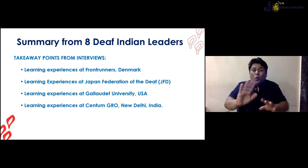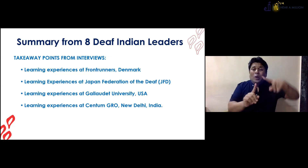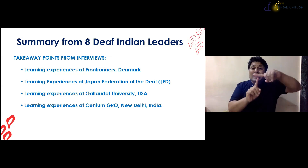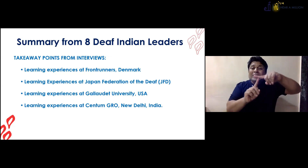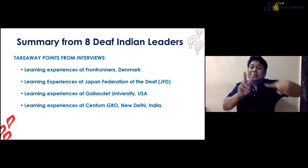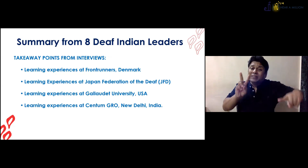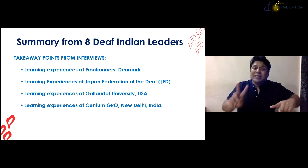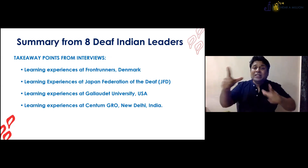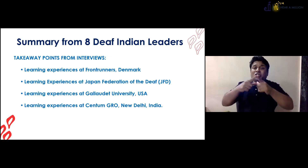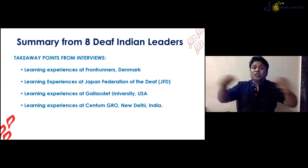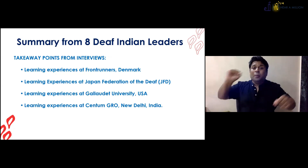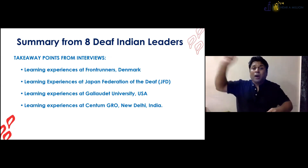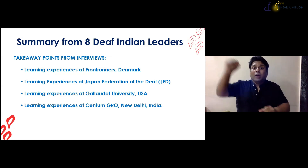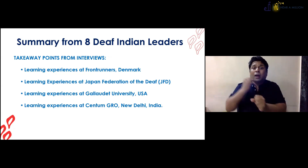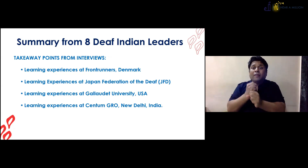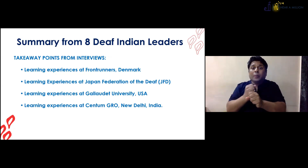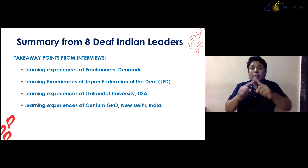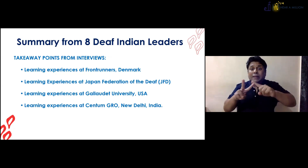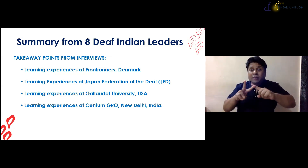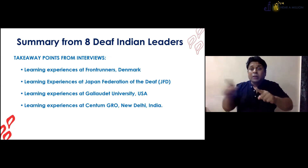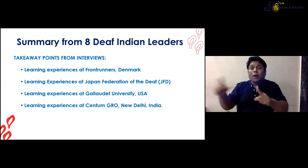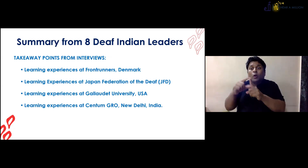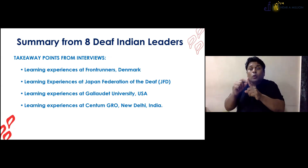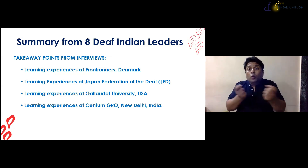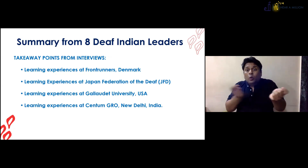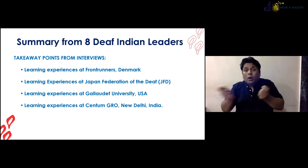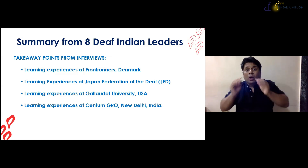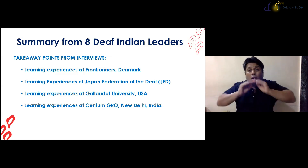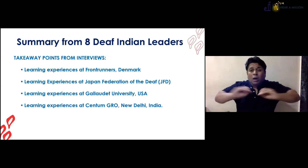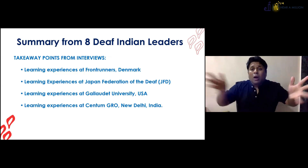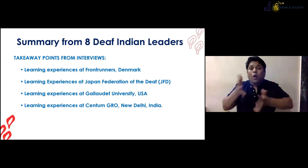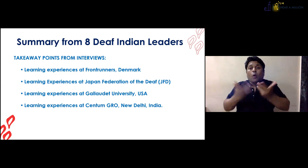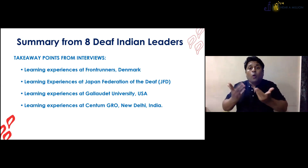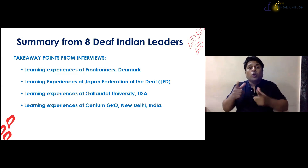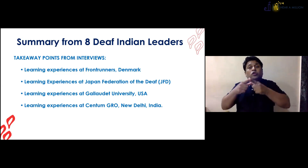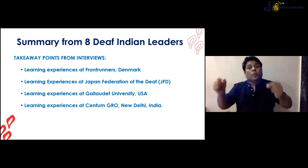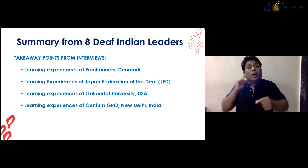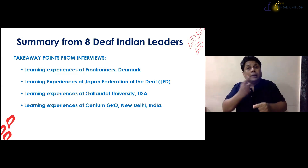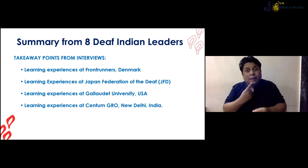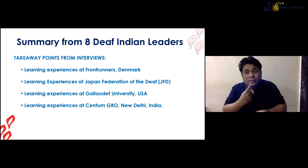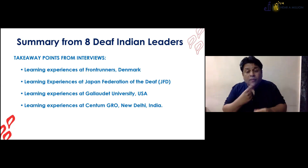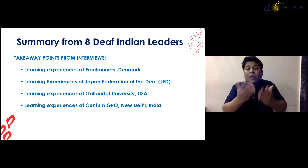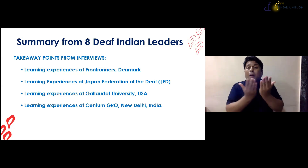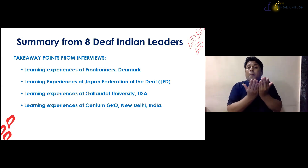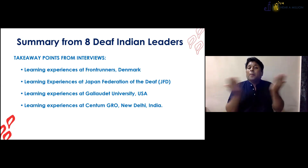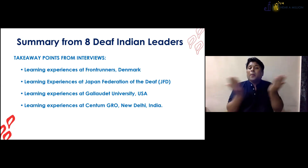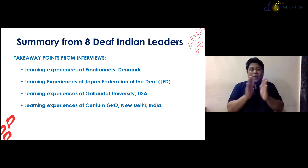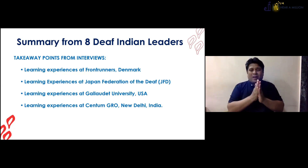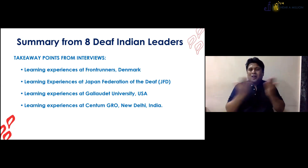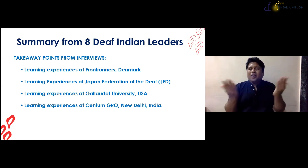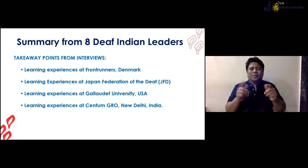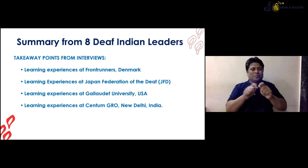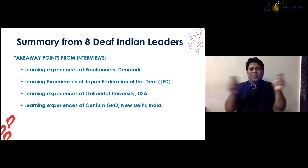thought, okay, maybe there's might be a personal YouTube channel they're sending. No, it's a government channel. Across media, they have deaf adults. They